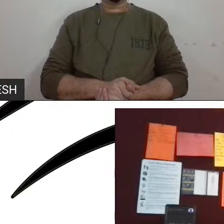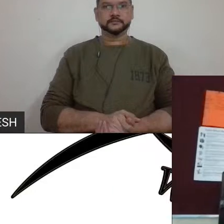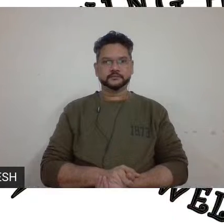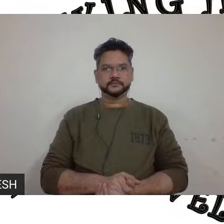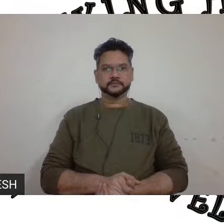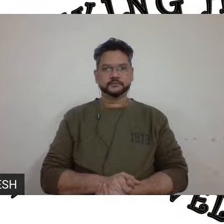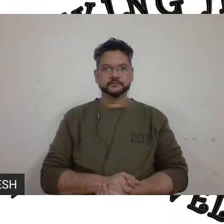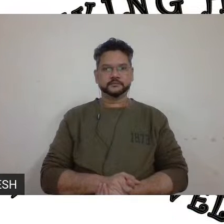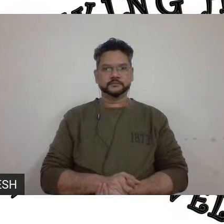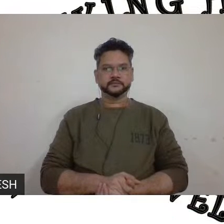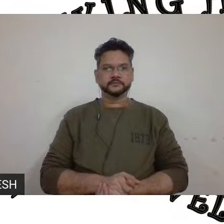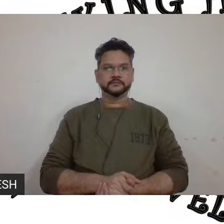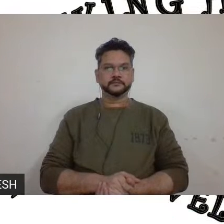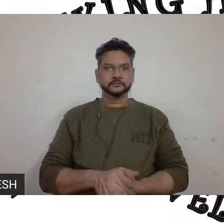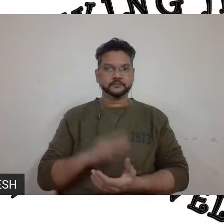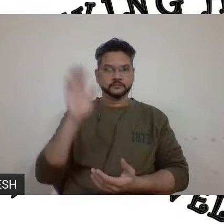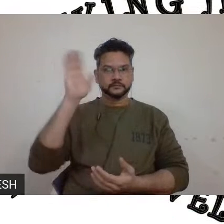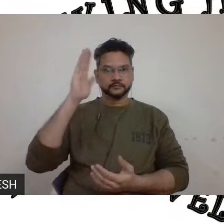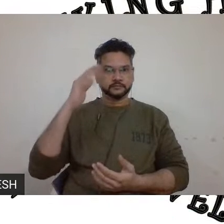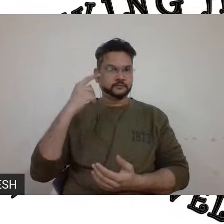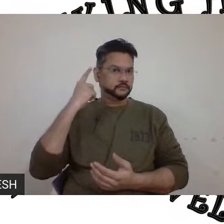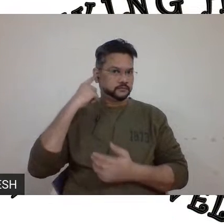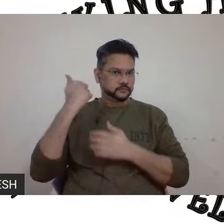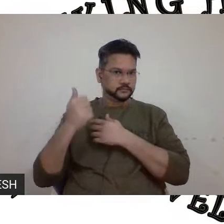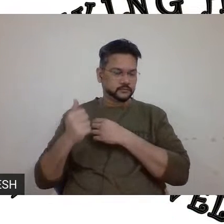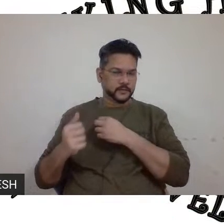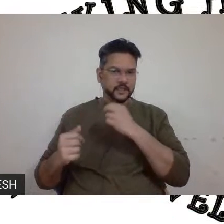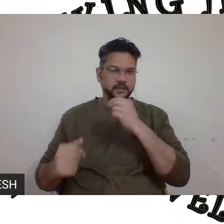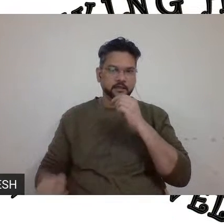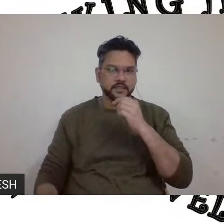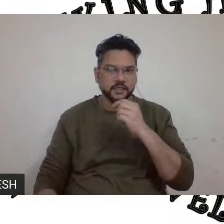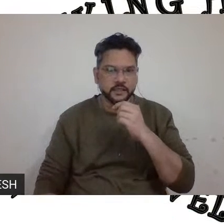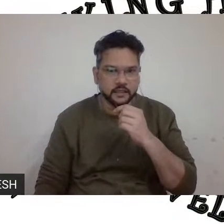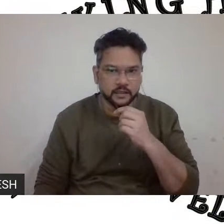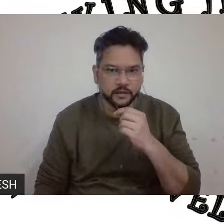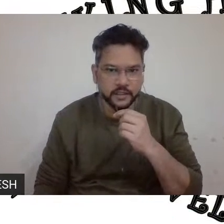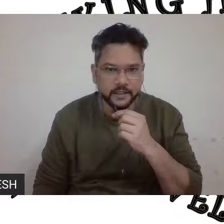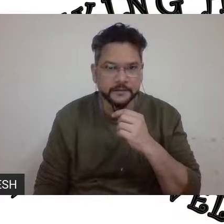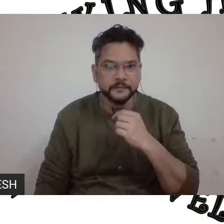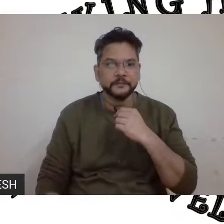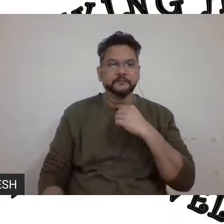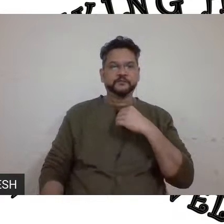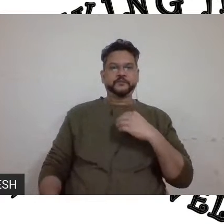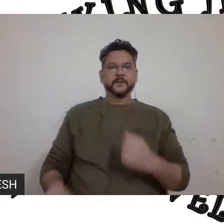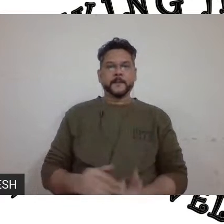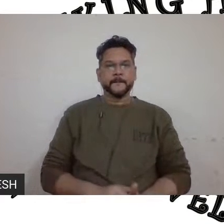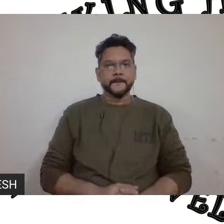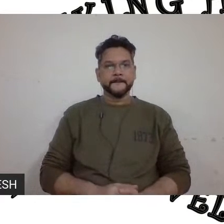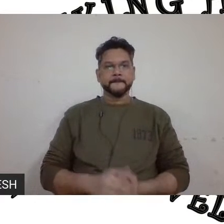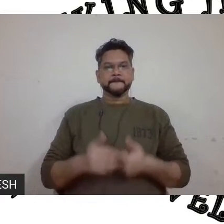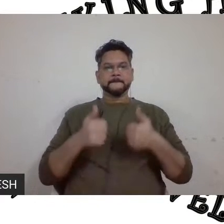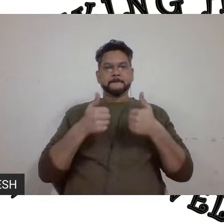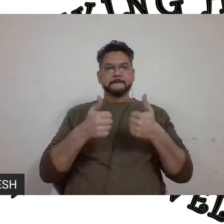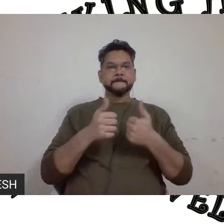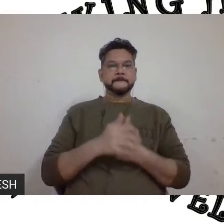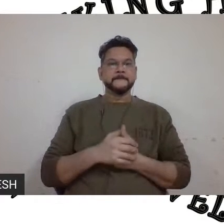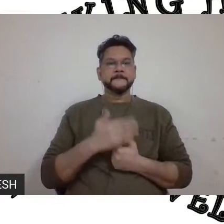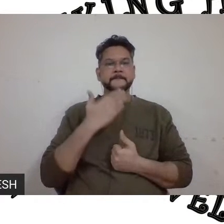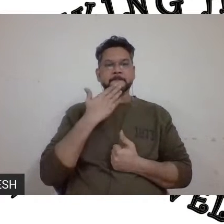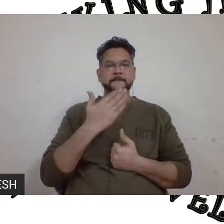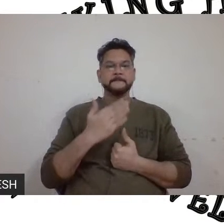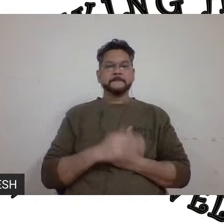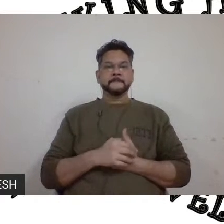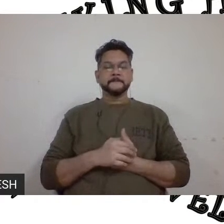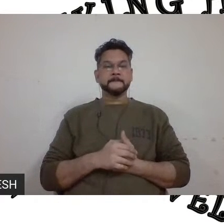Hi, can you hear me? Am I audible? Yes, Chaitanya, loud and clear. Great, thanks.